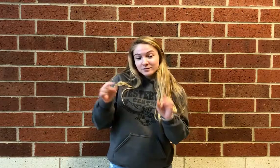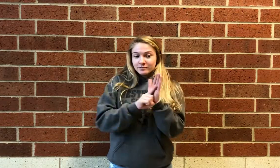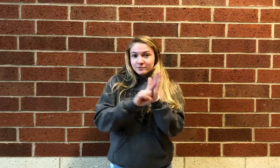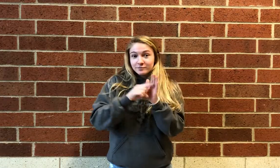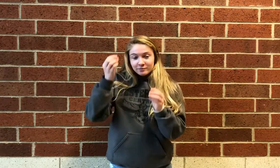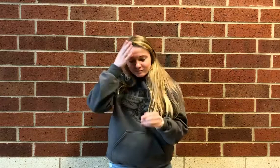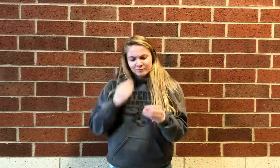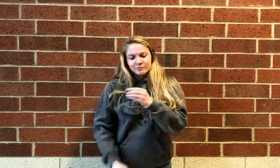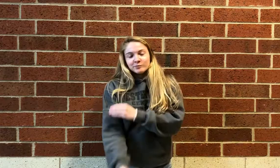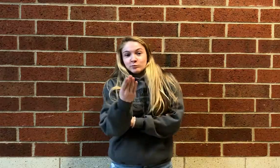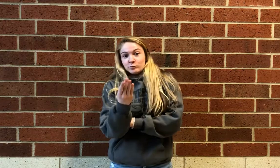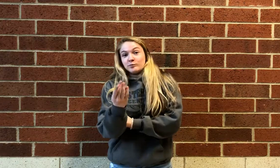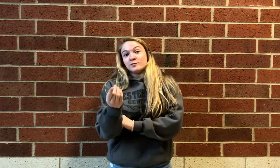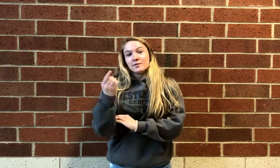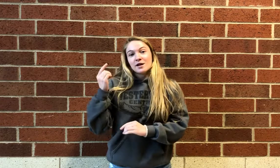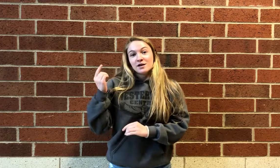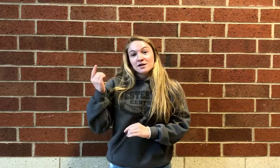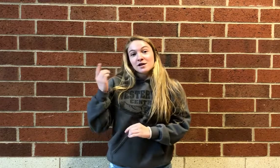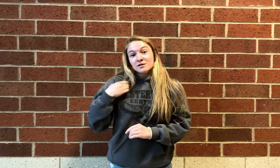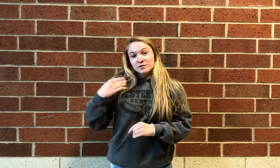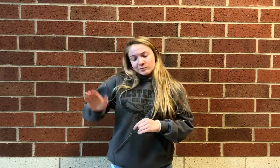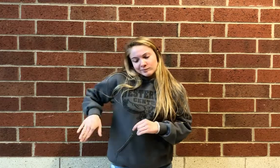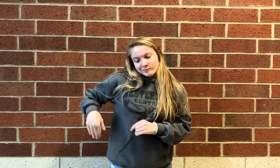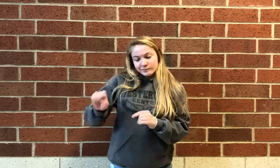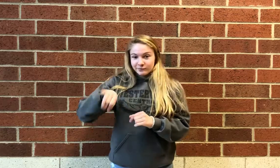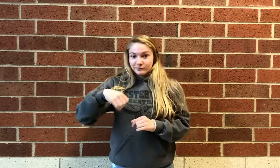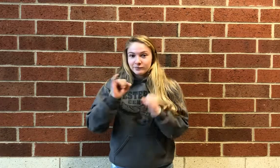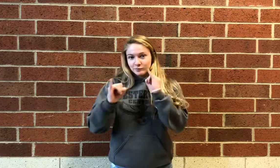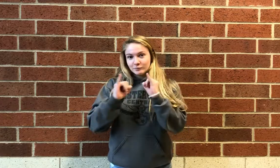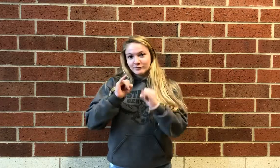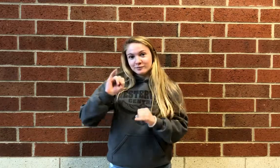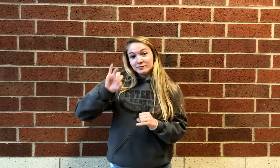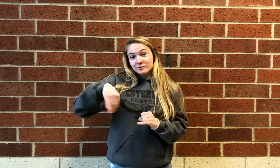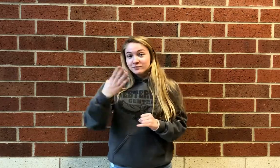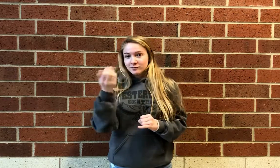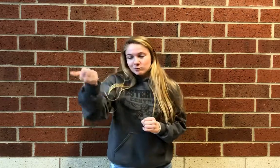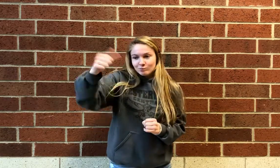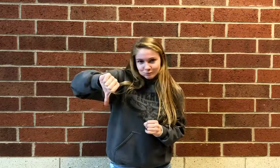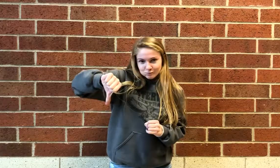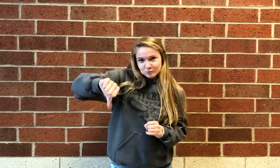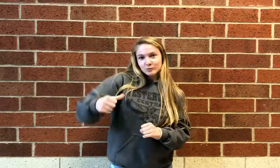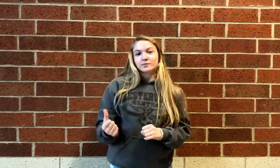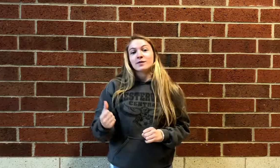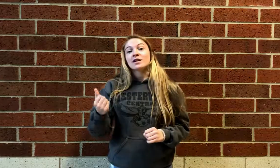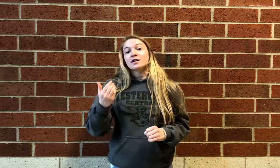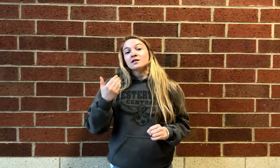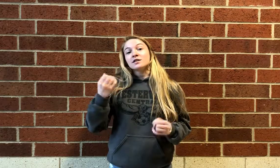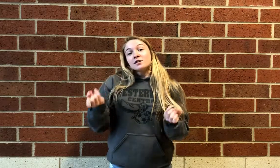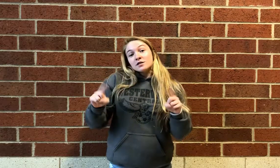what happened. I slept through my alarm. I was late to my interview and I didn't get the job. Then when